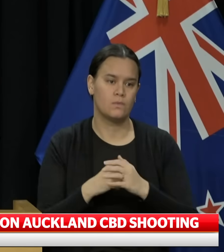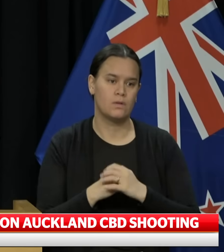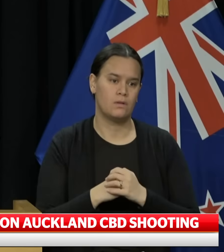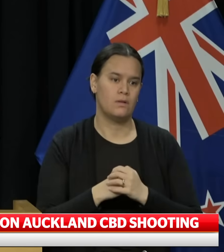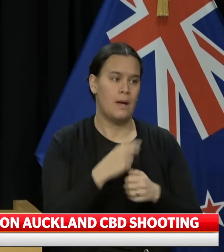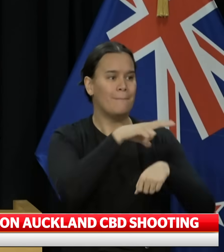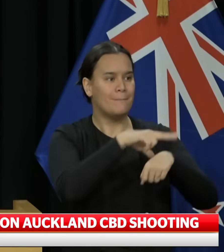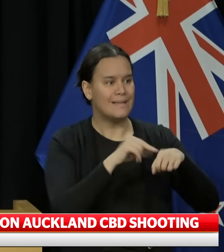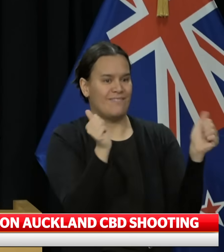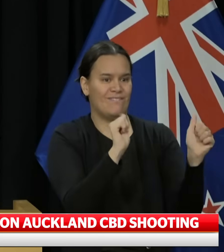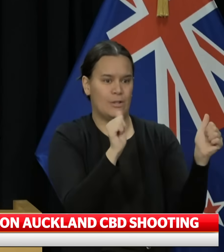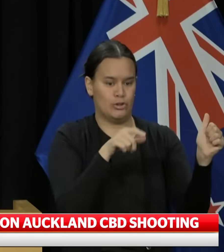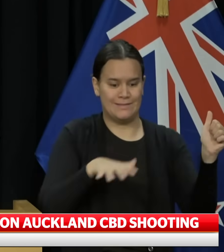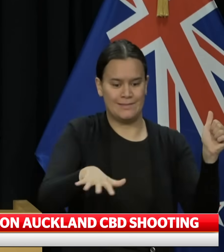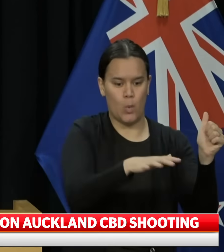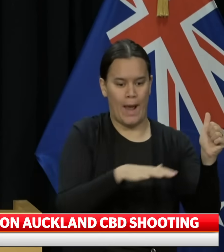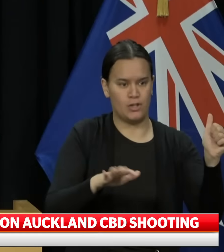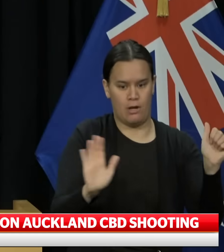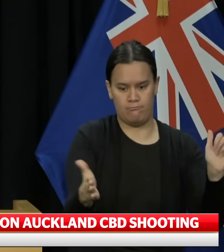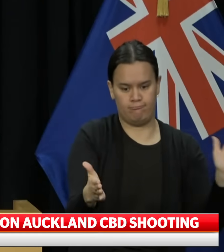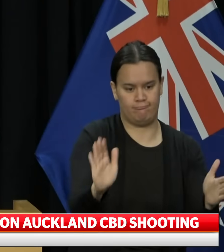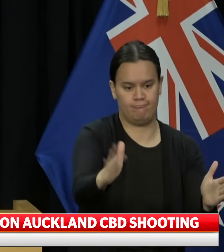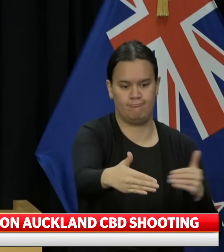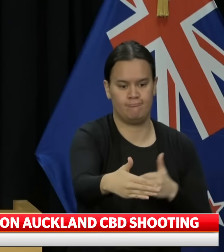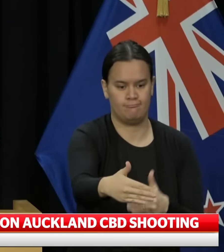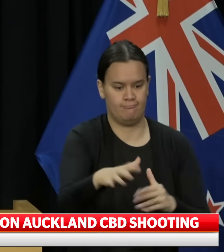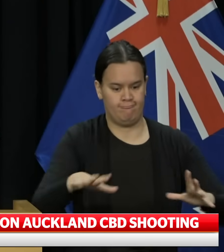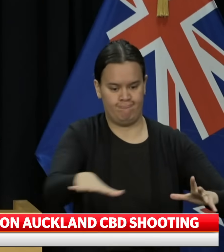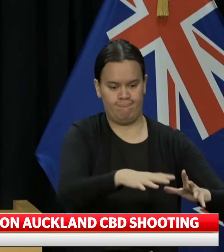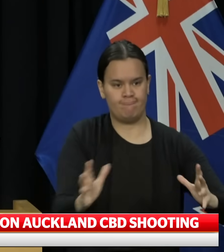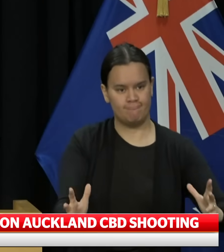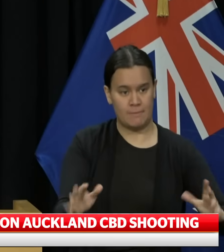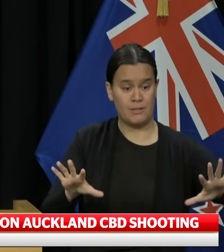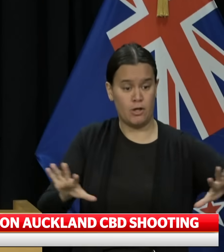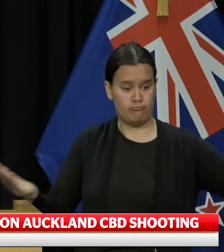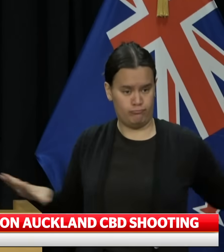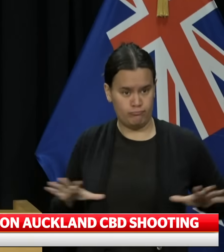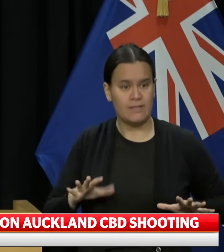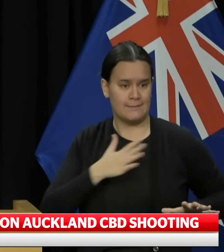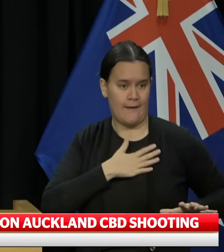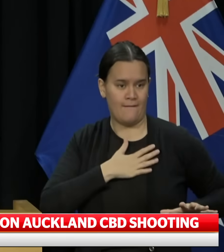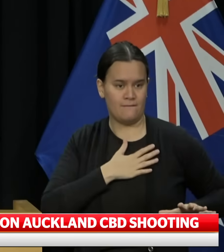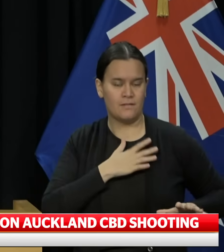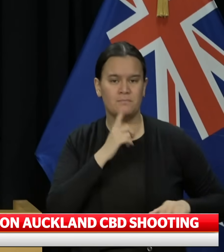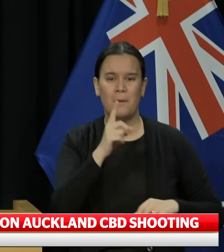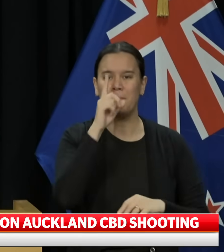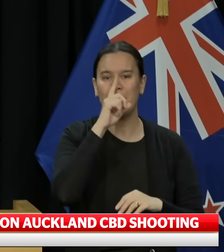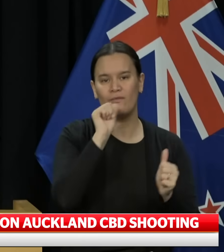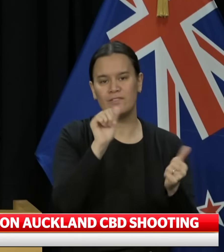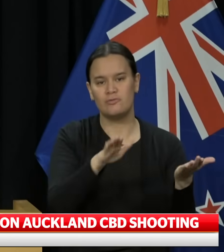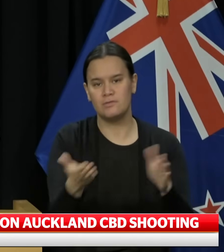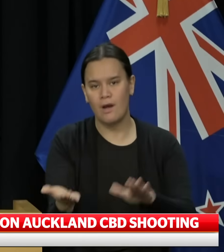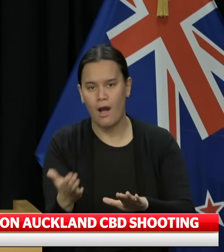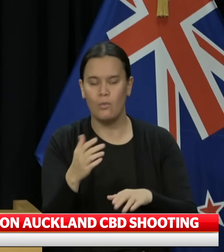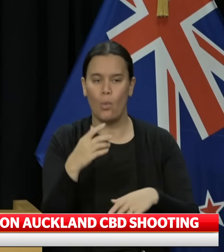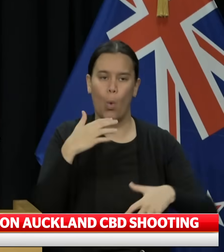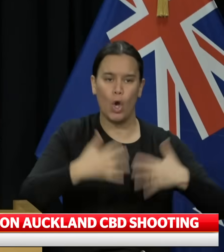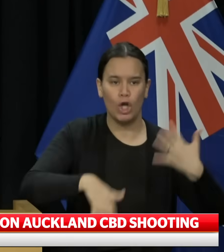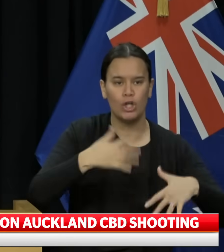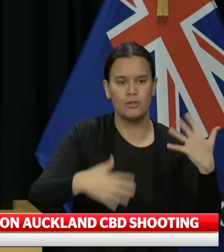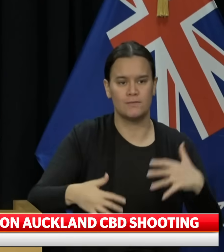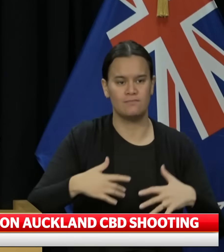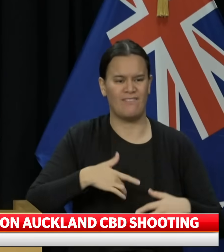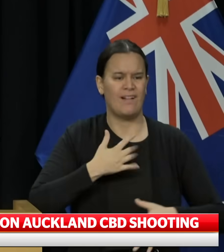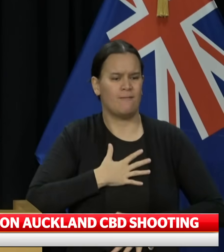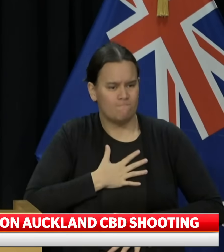situation. All New Zealanders will feel for the victims in this case. We will all feel for the New Zealand Police. It's too early